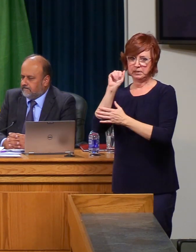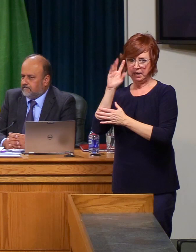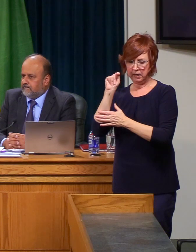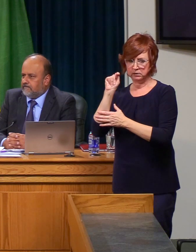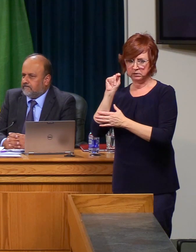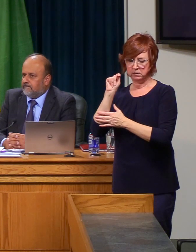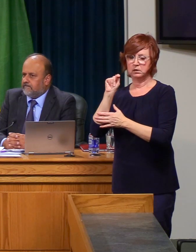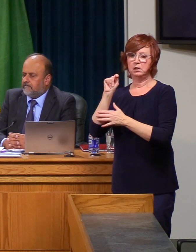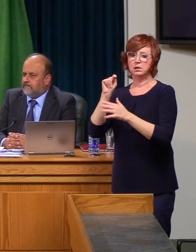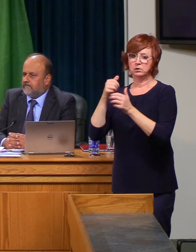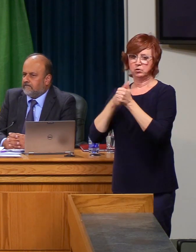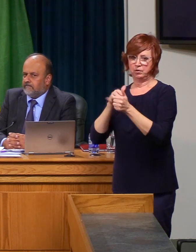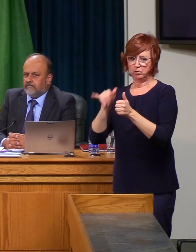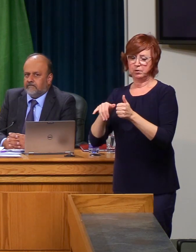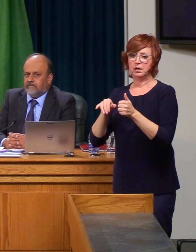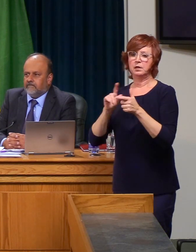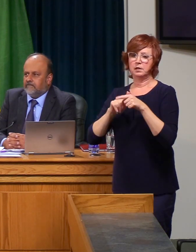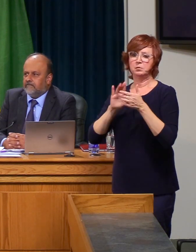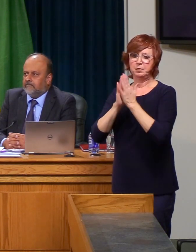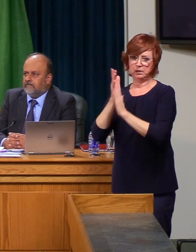law in the province.